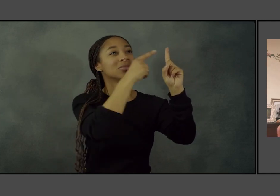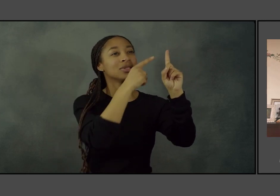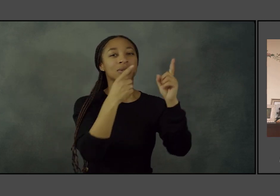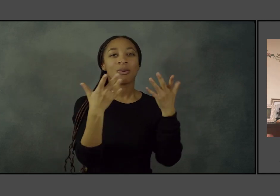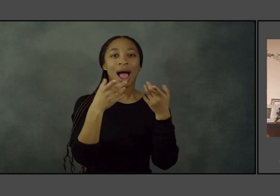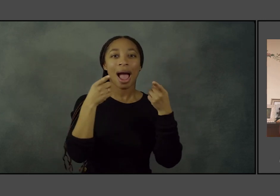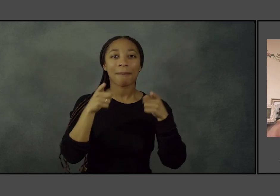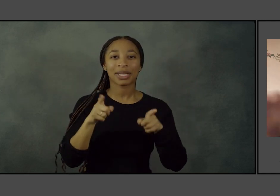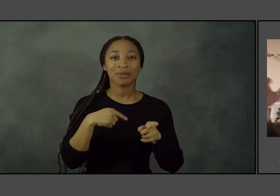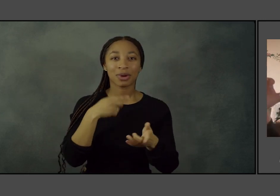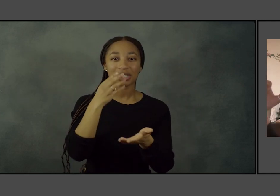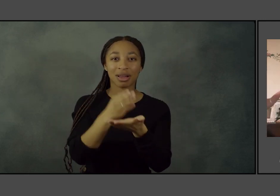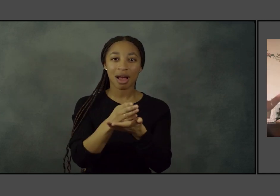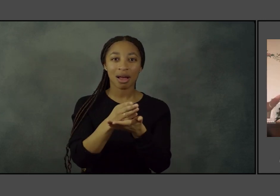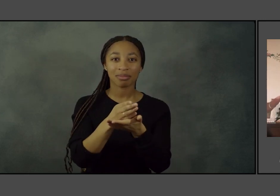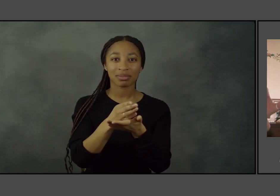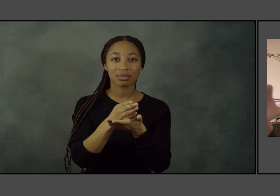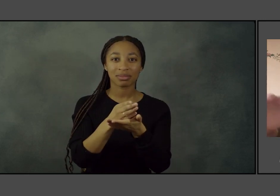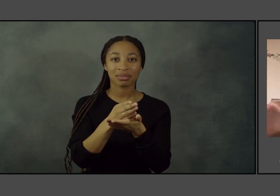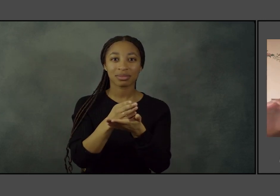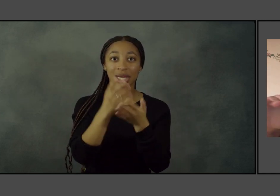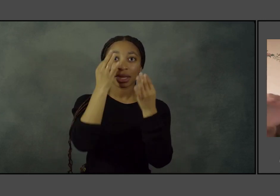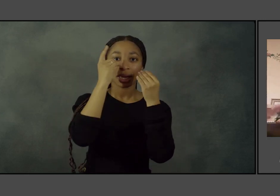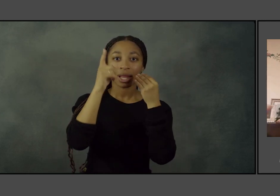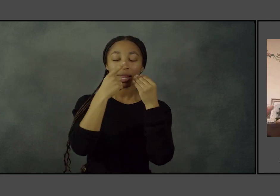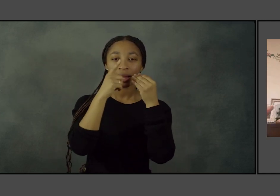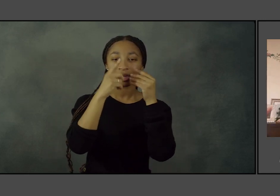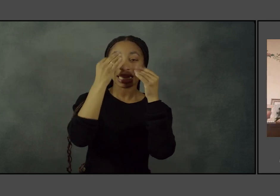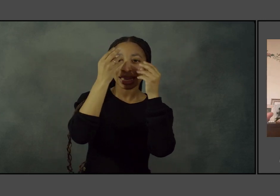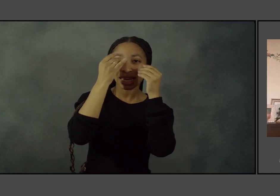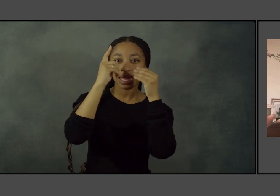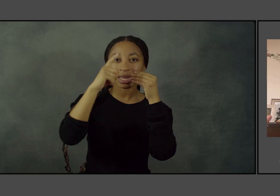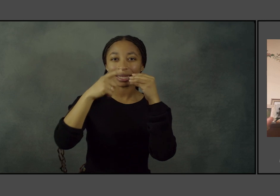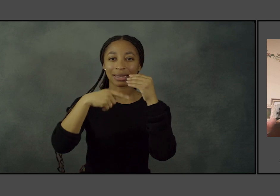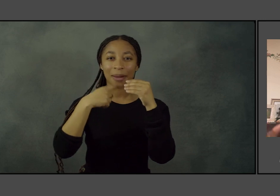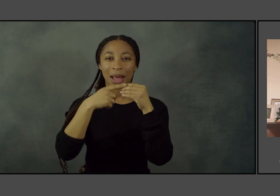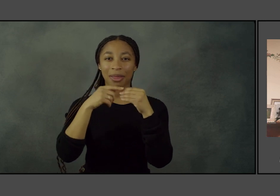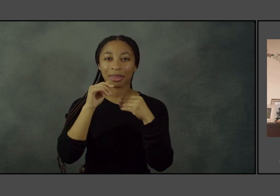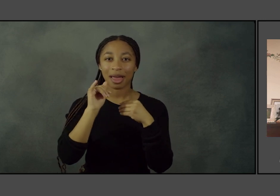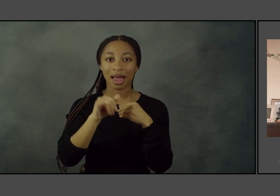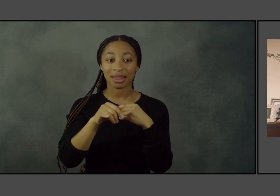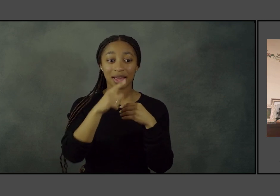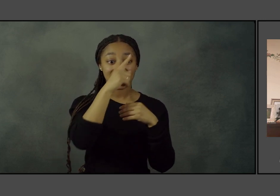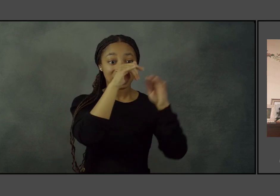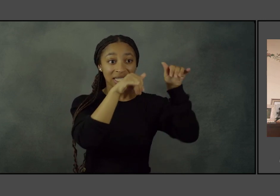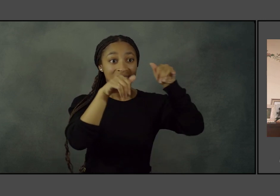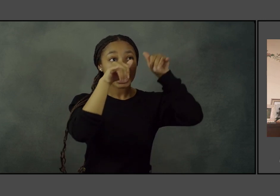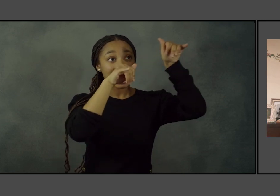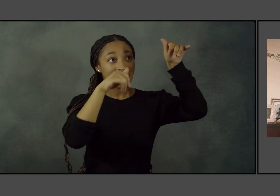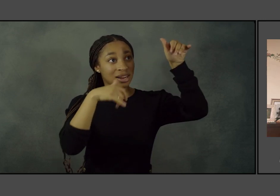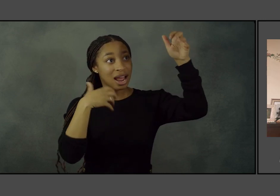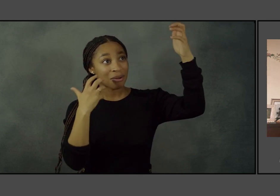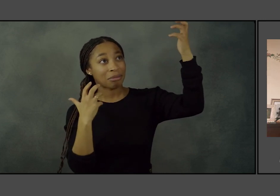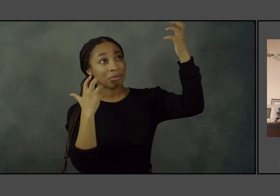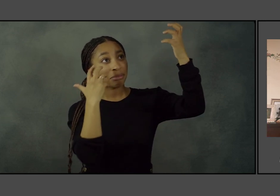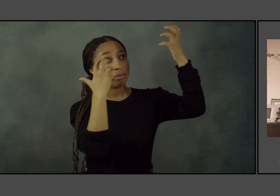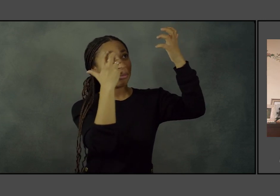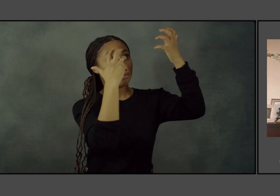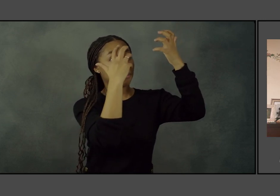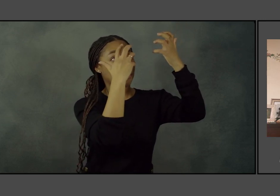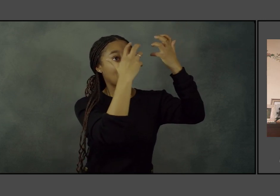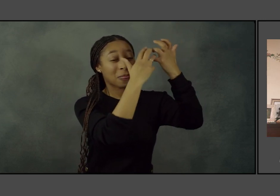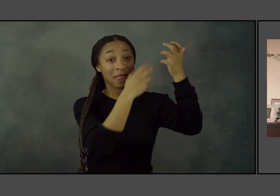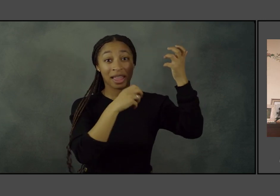we stop thinking that this is the standard and this is how we have to play in order to be respected, in order to be heard. And